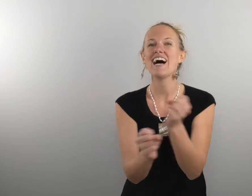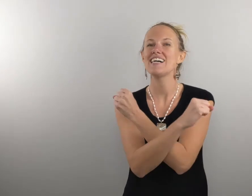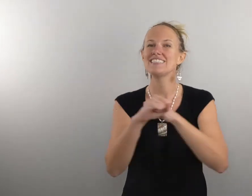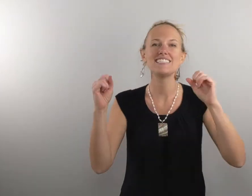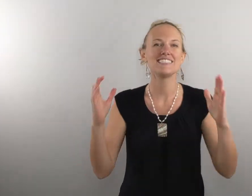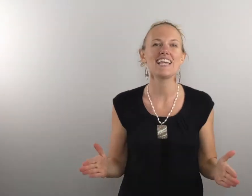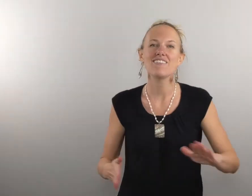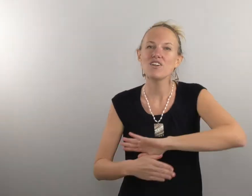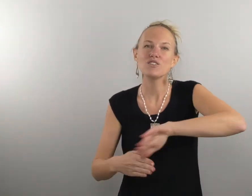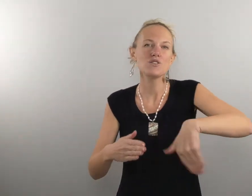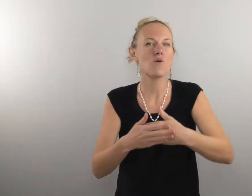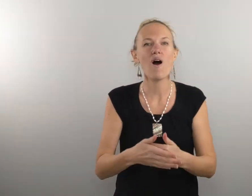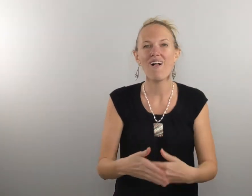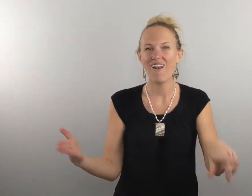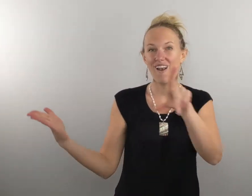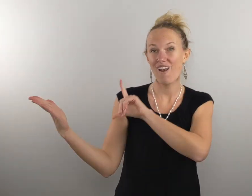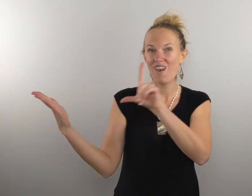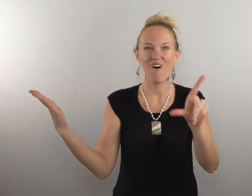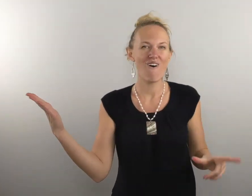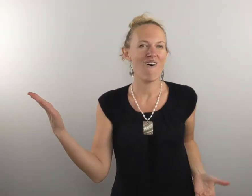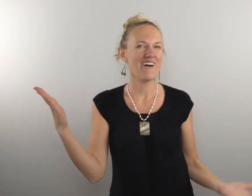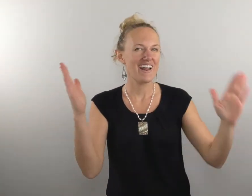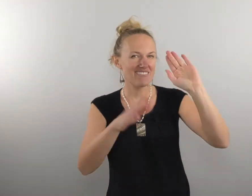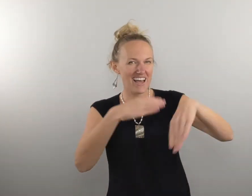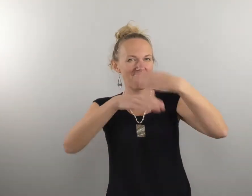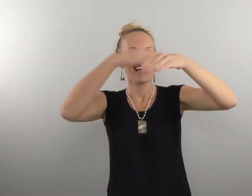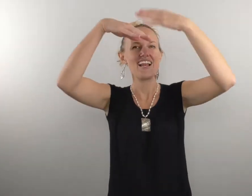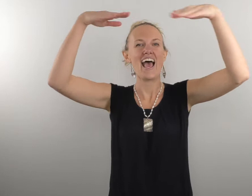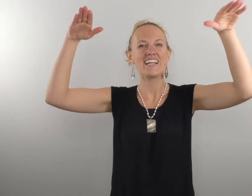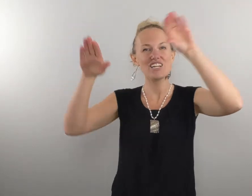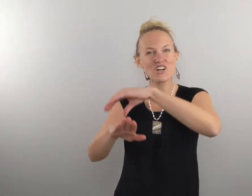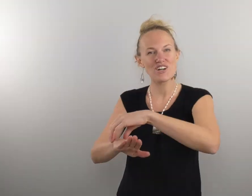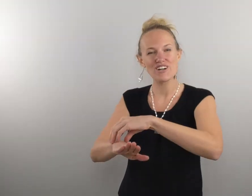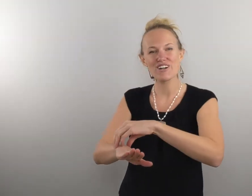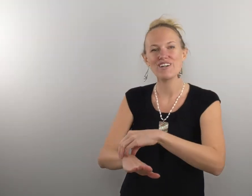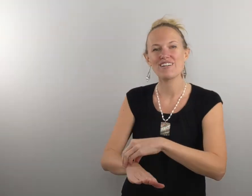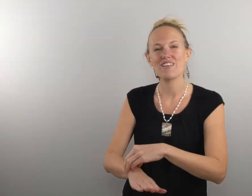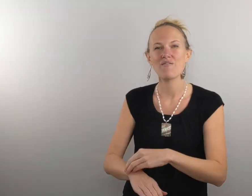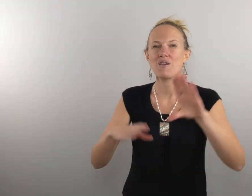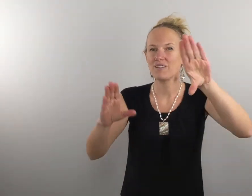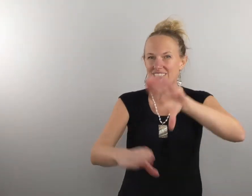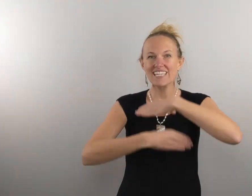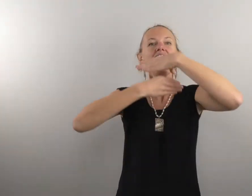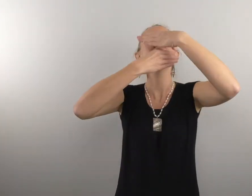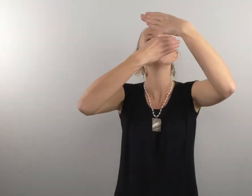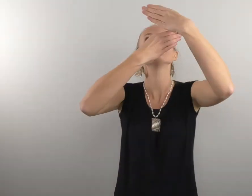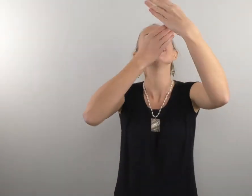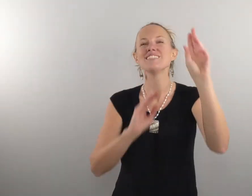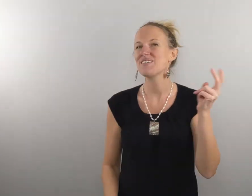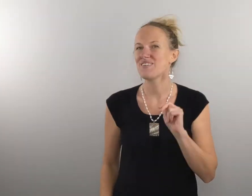Jesus is Savior to all, Lord of heaven and earth. Yeah, we will shout to